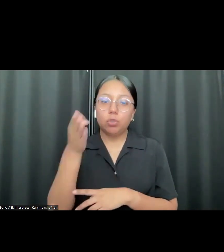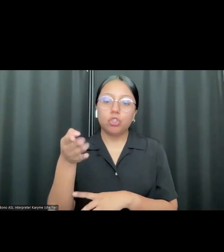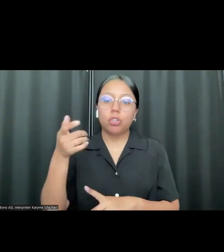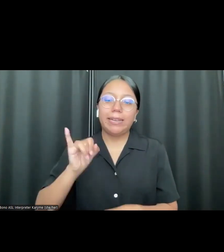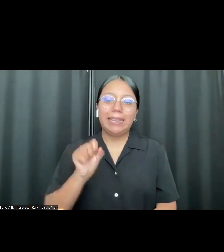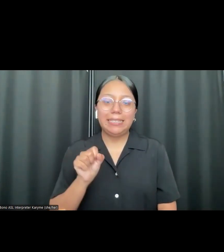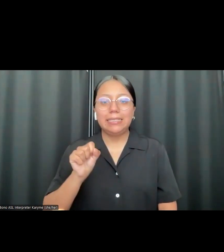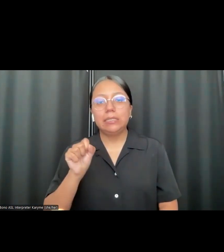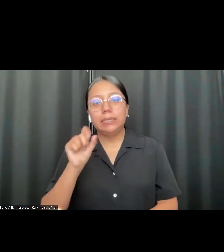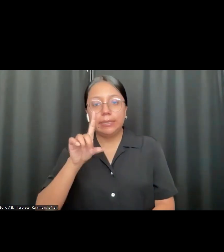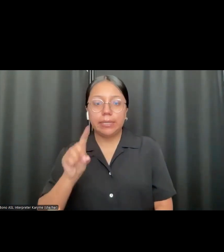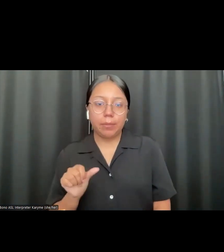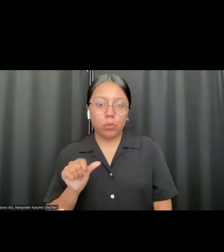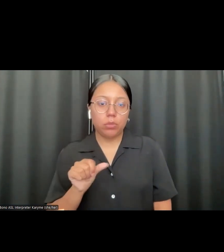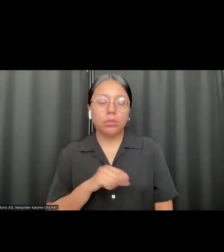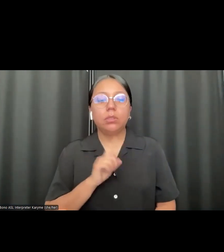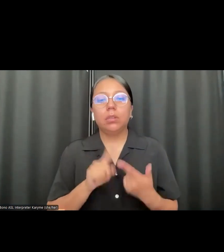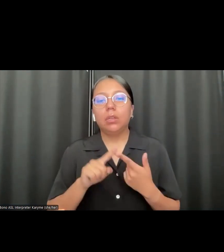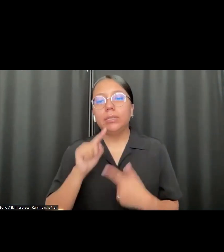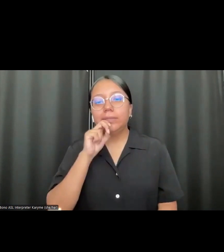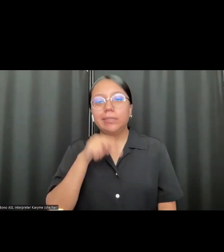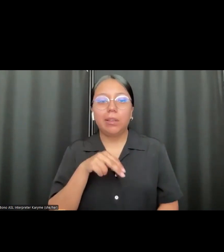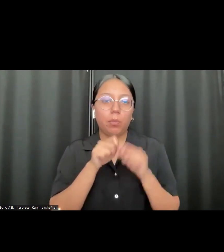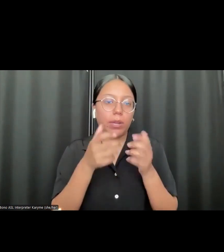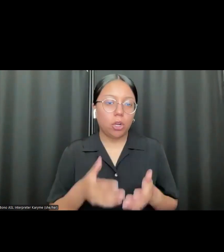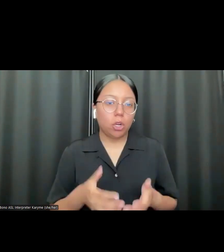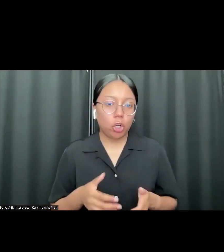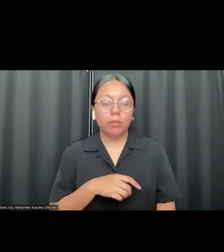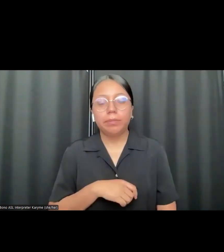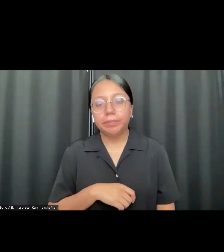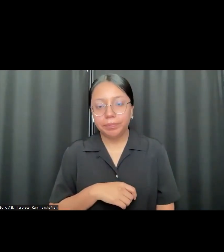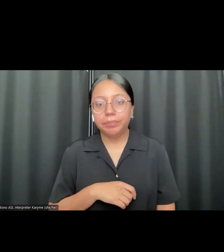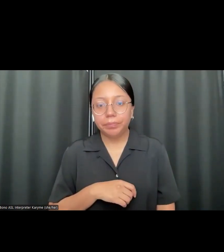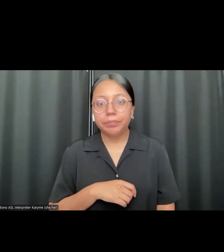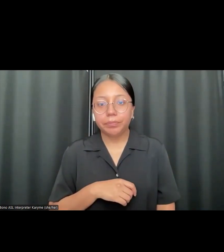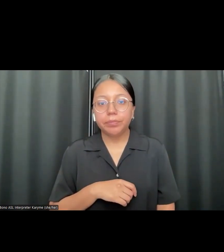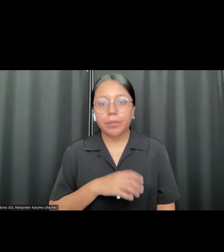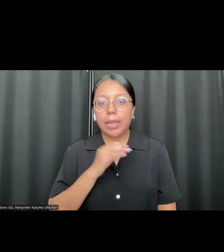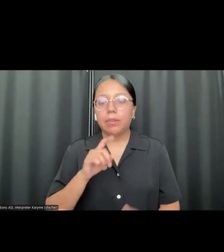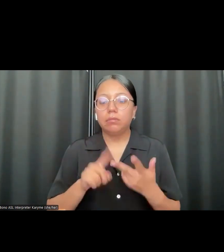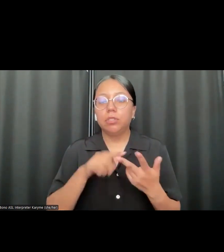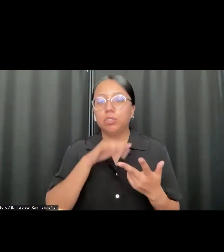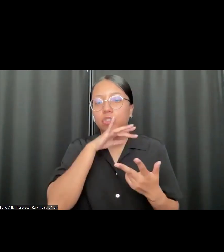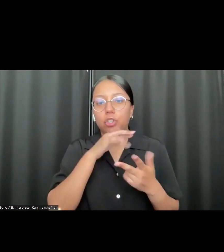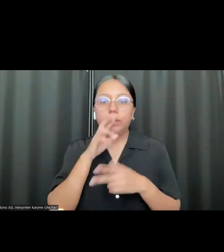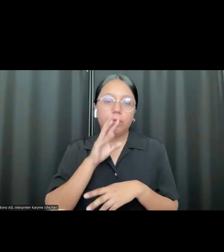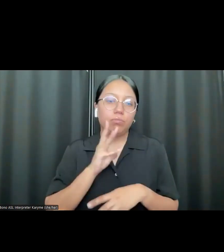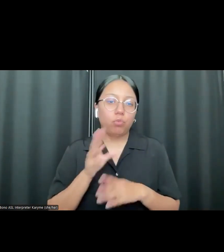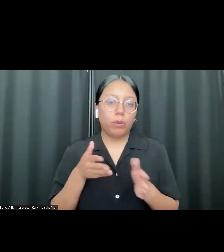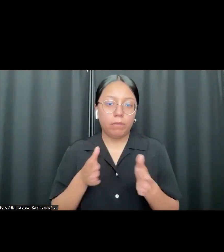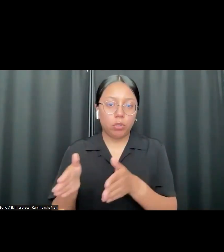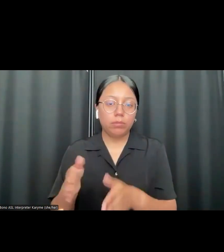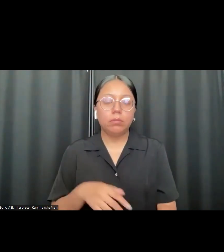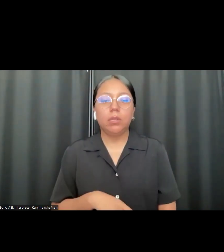River. And today we will be talking about the power of the wild disabled idea, disabled